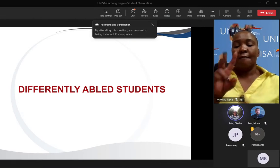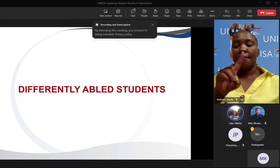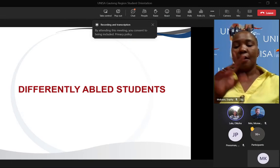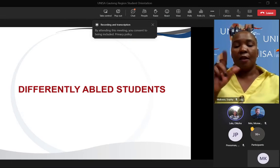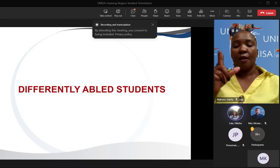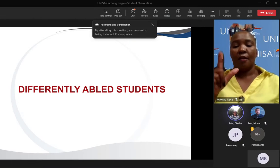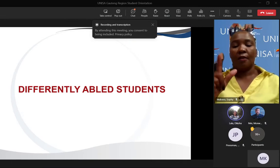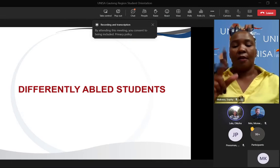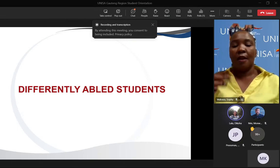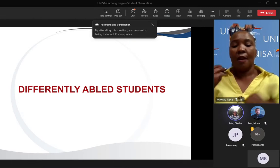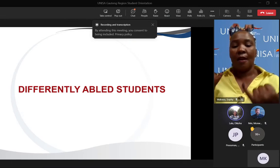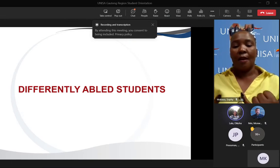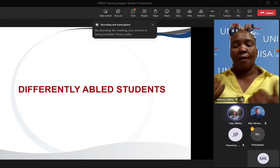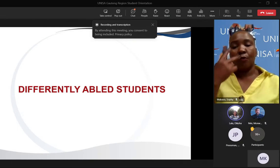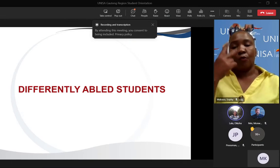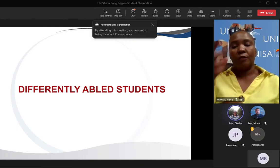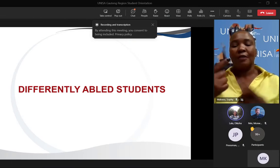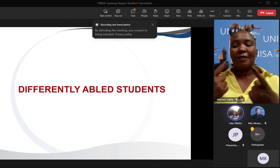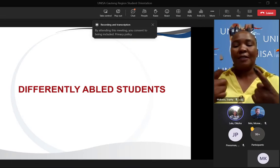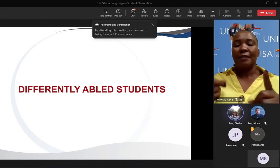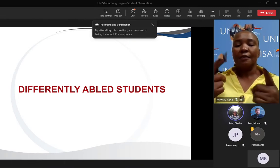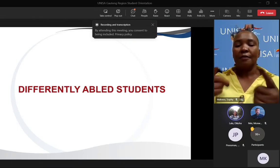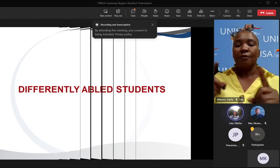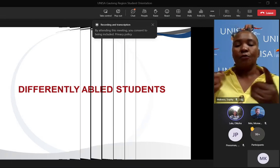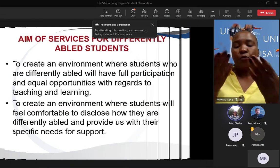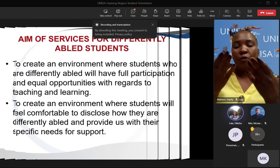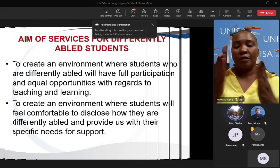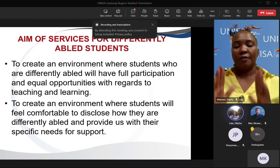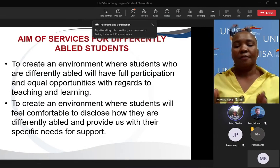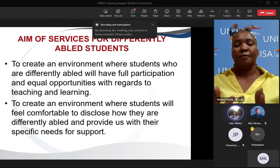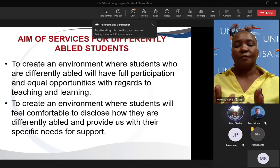we're going to look at our students who are differently abled